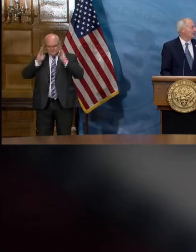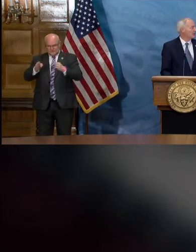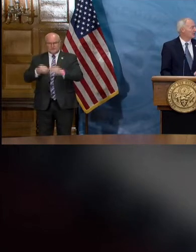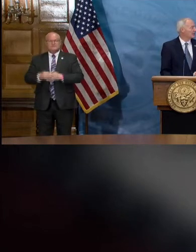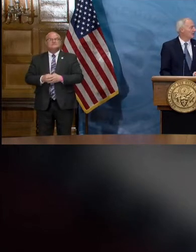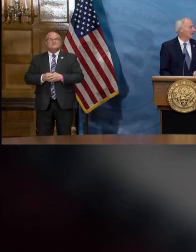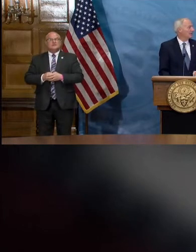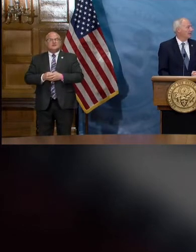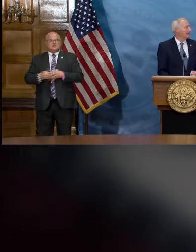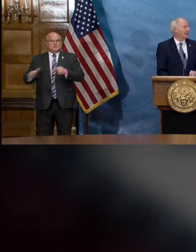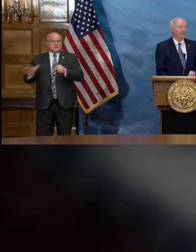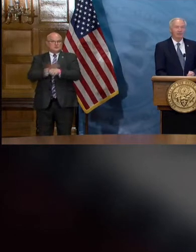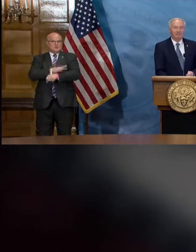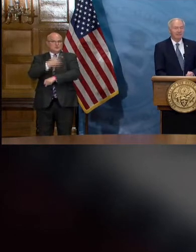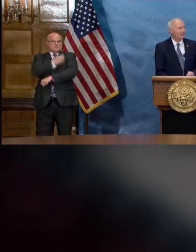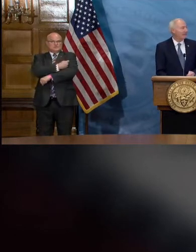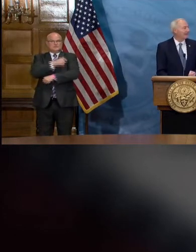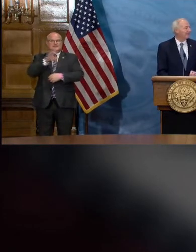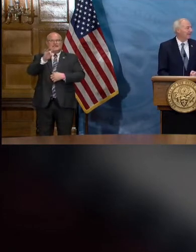received in Arkansas,